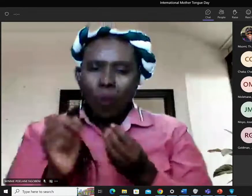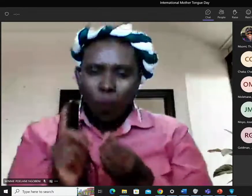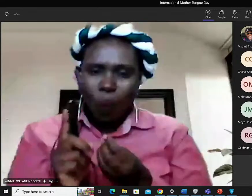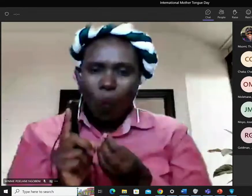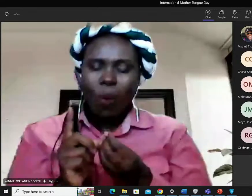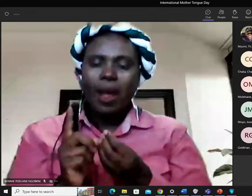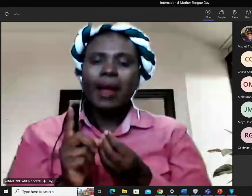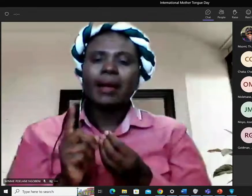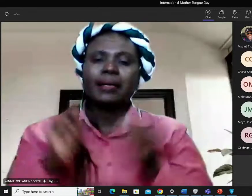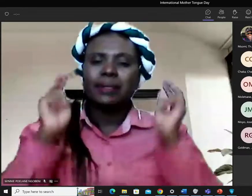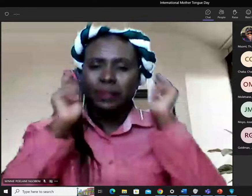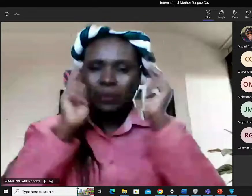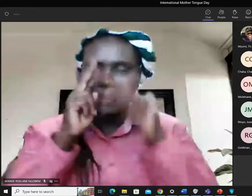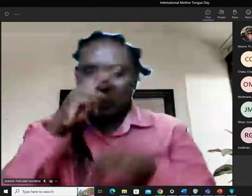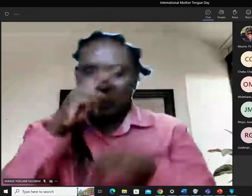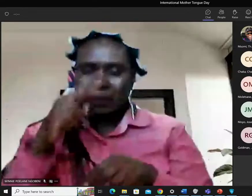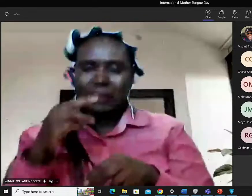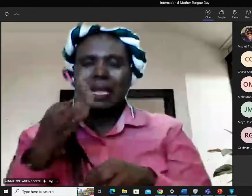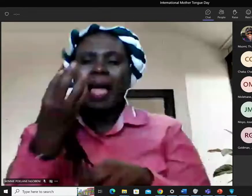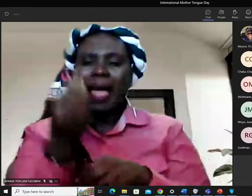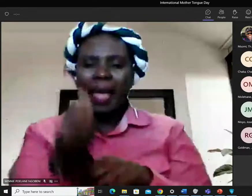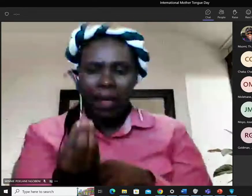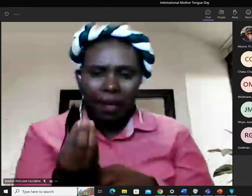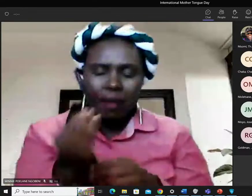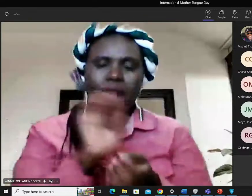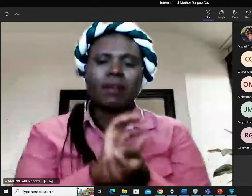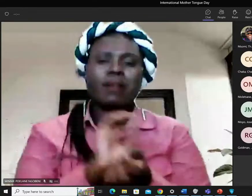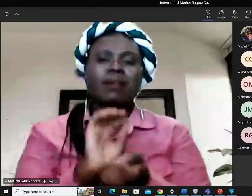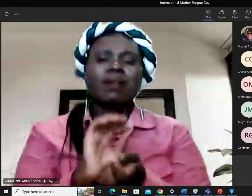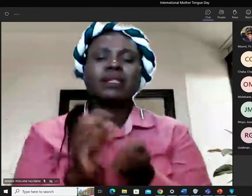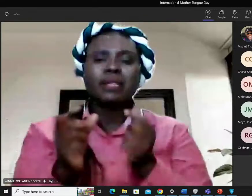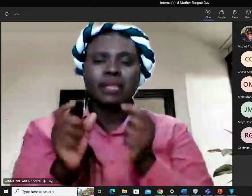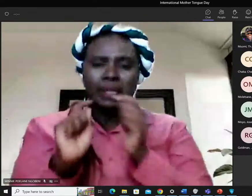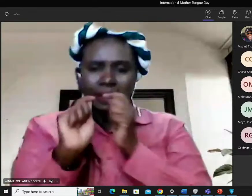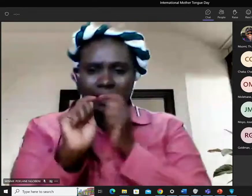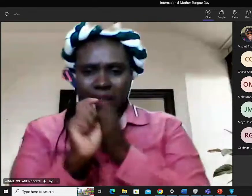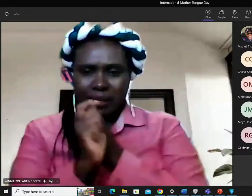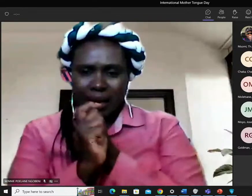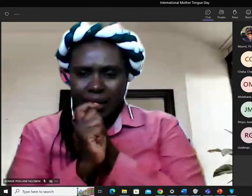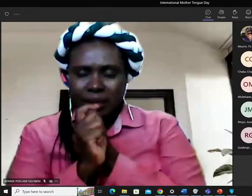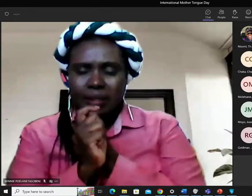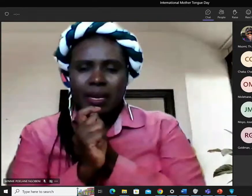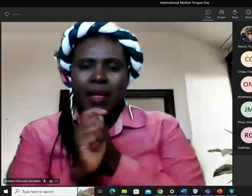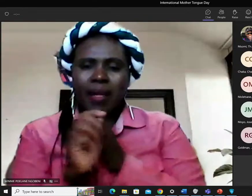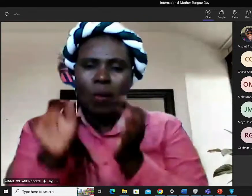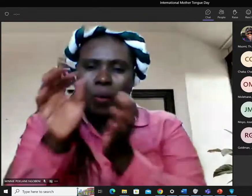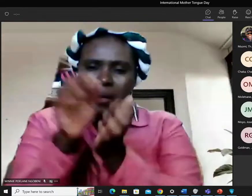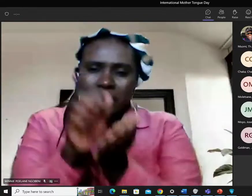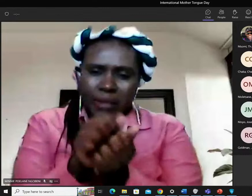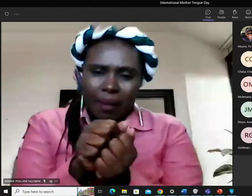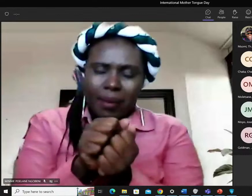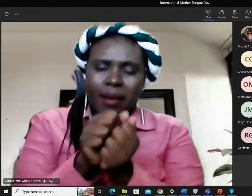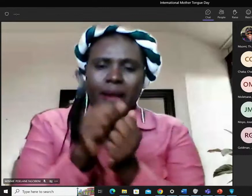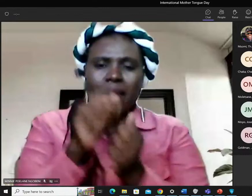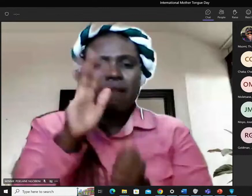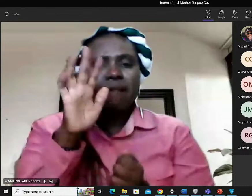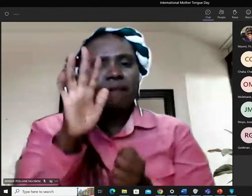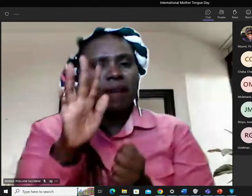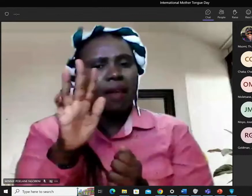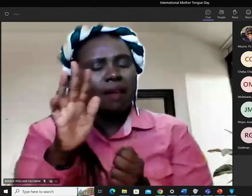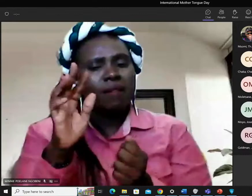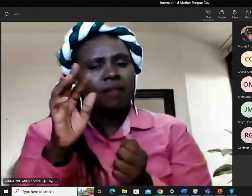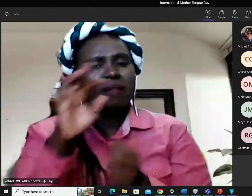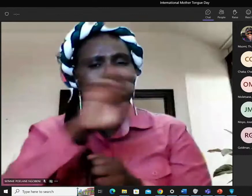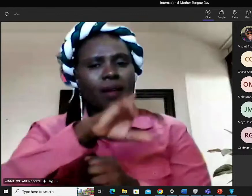has actually come up in terms of curriculum transformation, they've basically summarized it into 5 key areas: